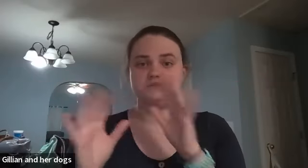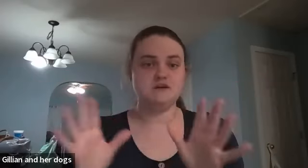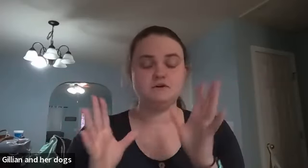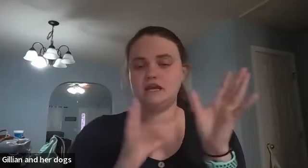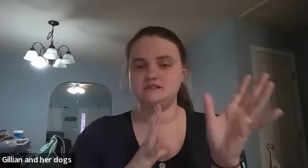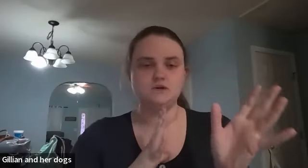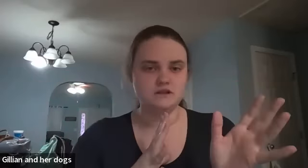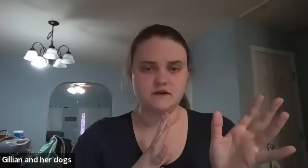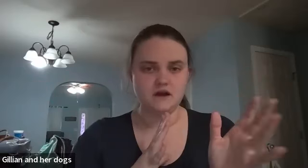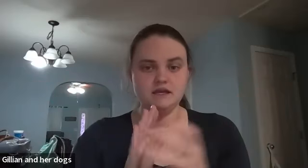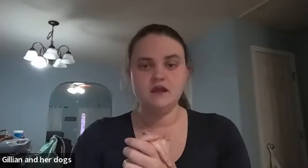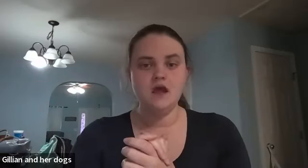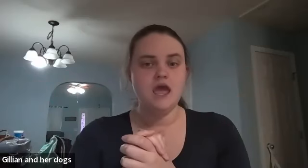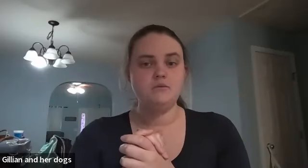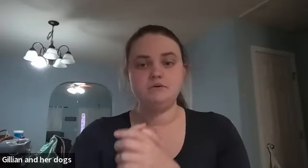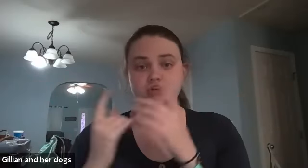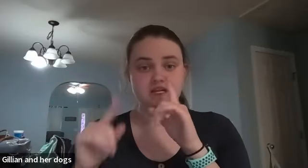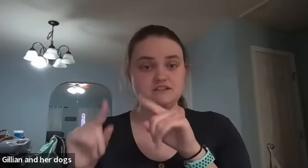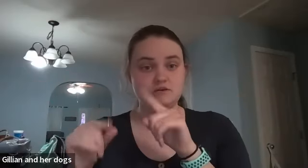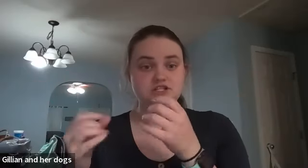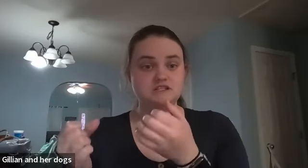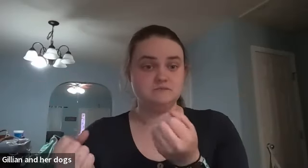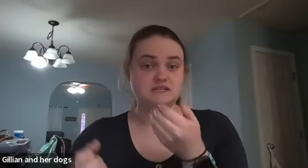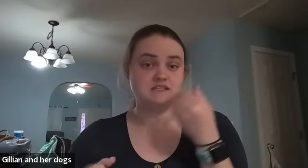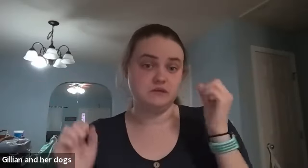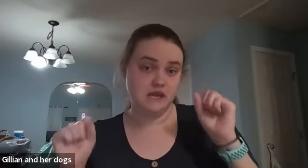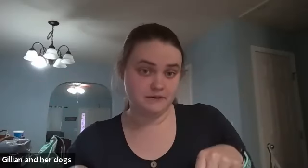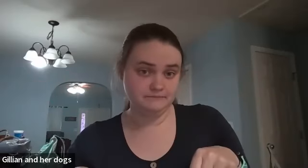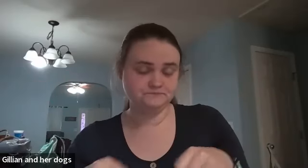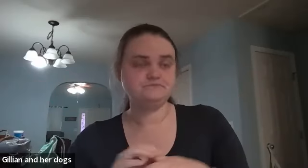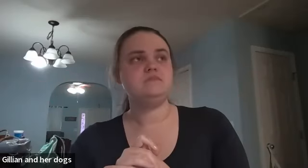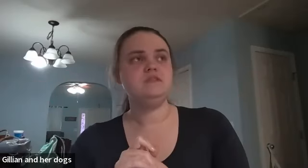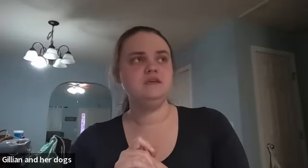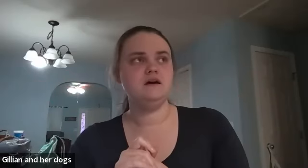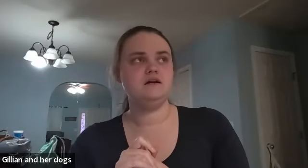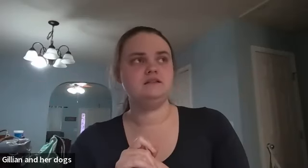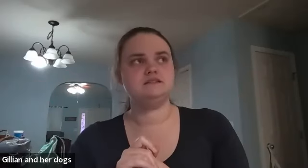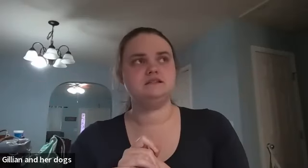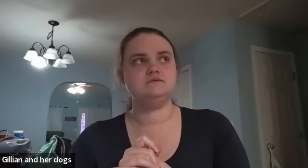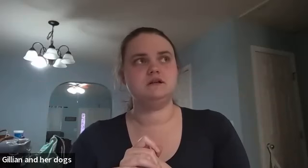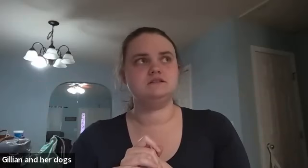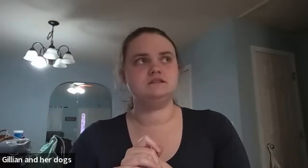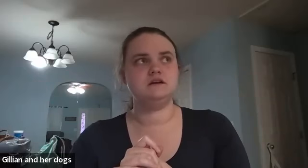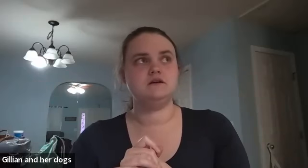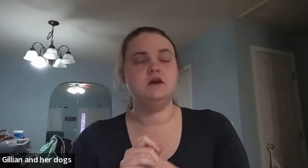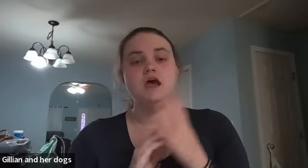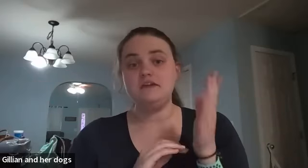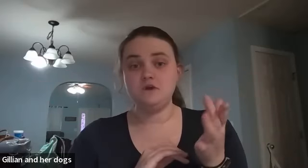whichever, it's totally fine. And we will try to get to the questions as best as we can. Let's see, what else is there? If you have